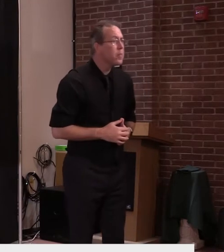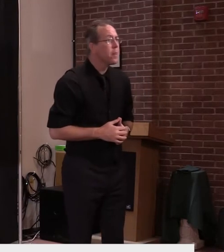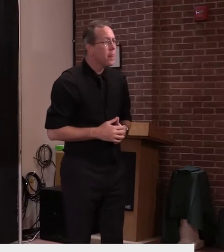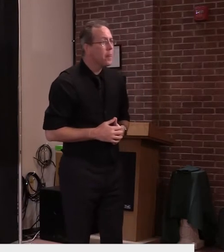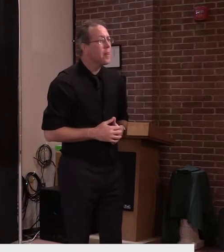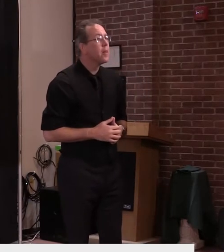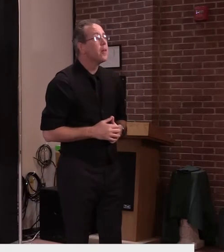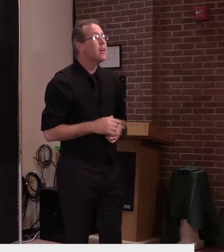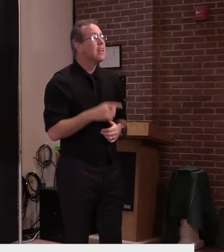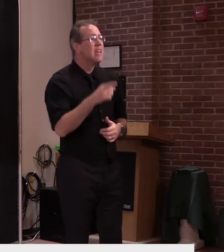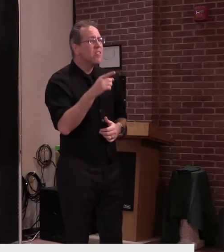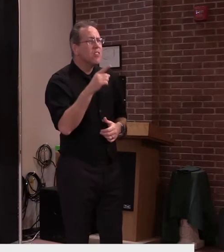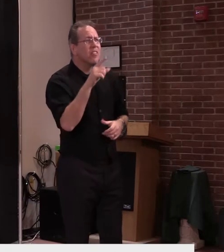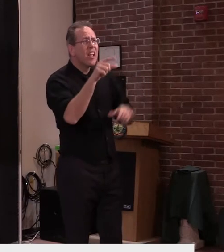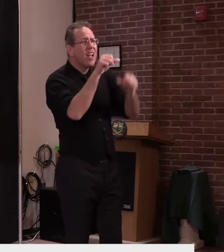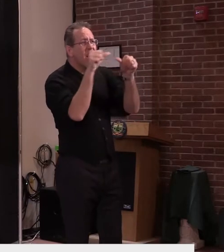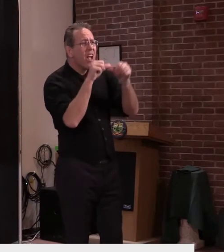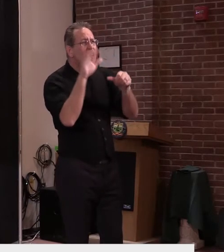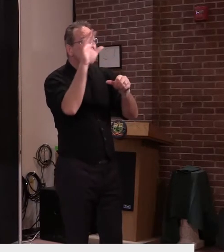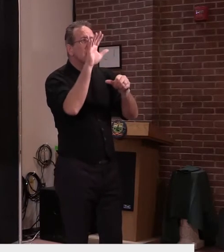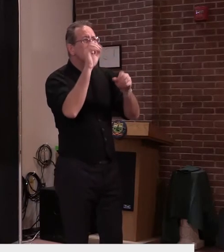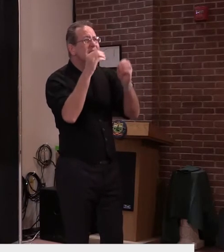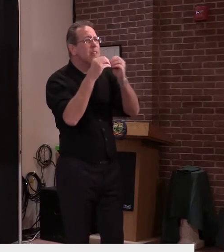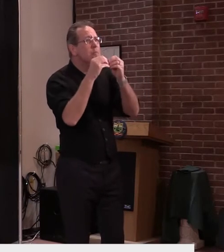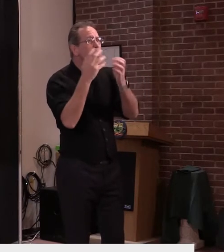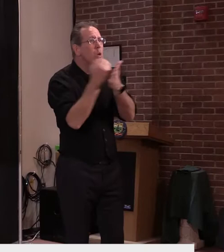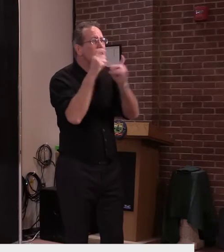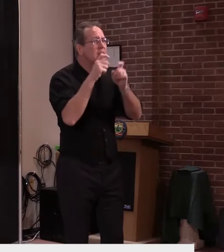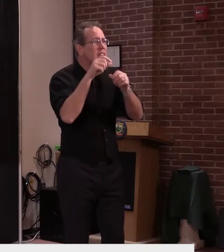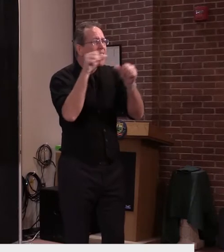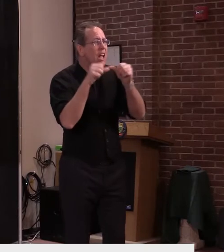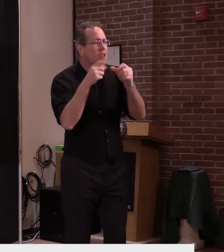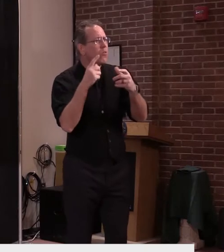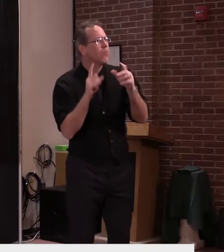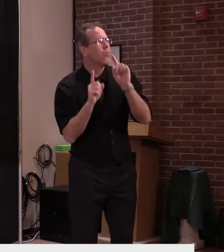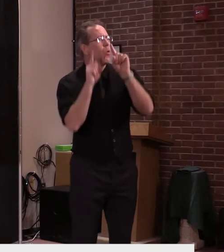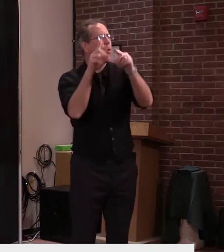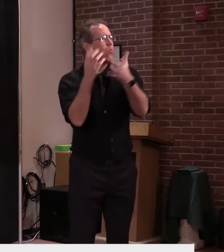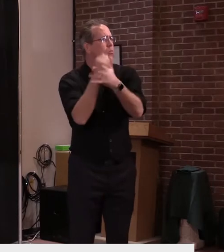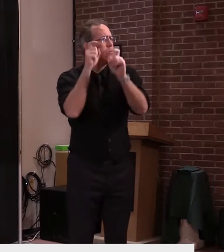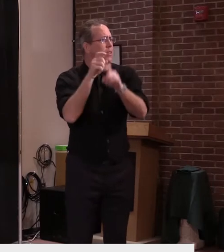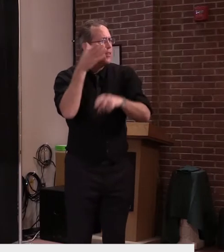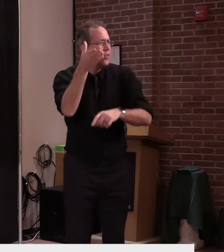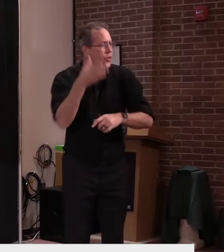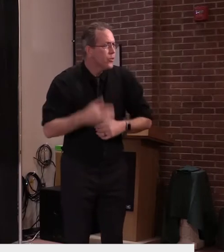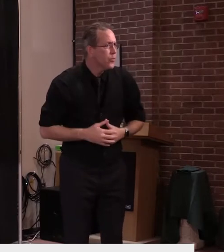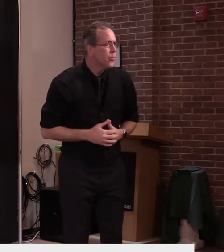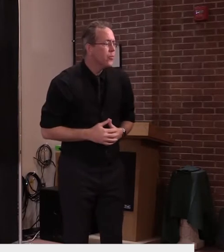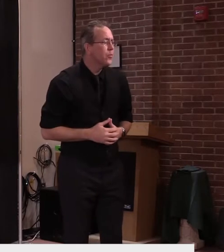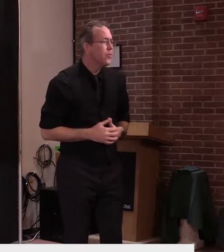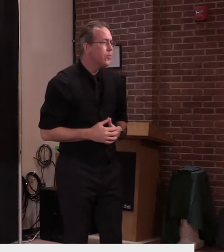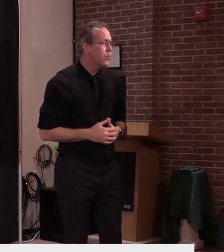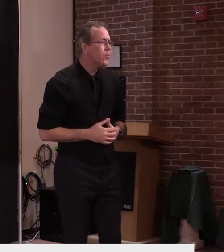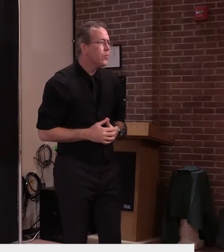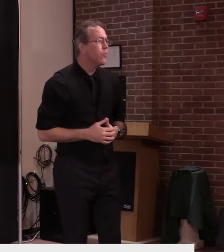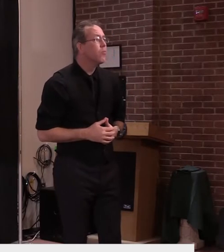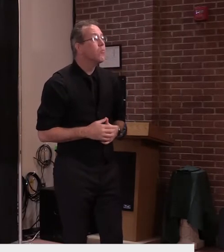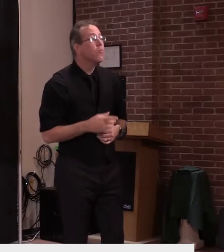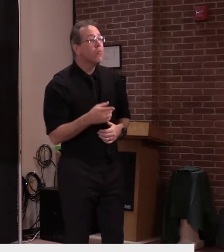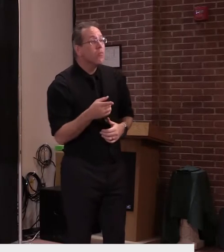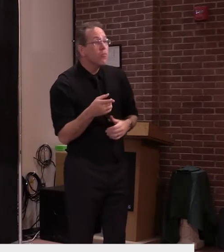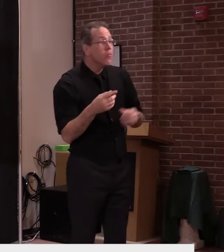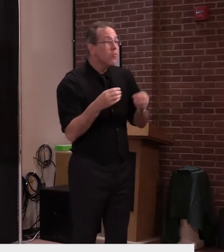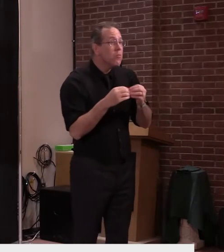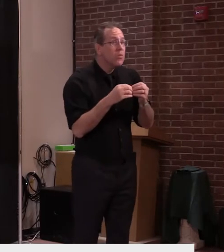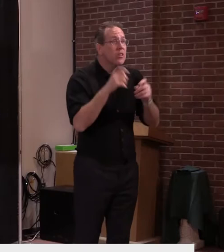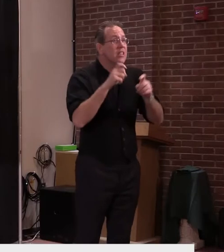areas where there are low testing opportunities. Again, as more rapid test take-home tests become available, we'll get as many of them out